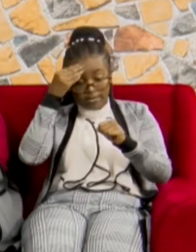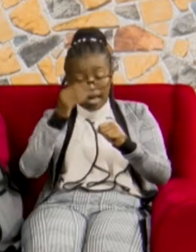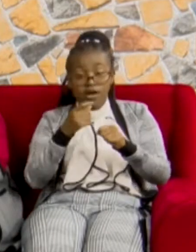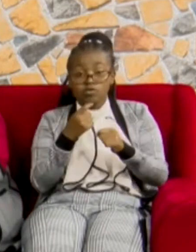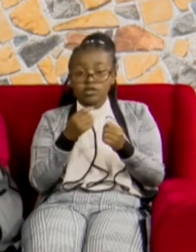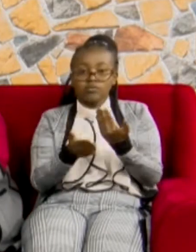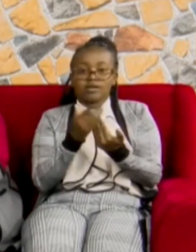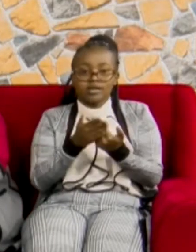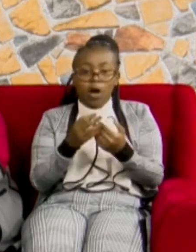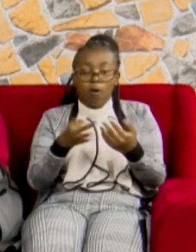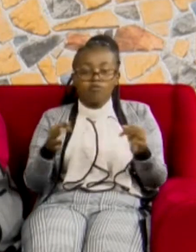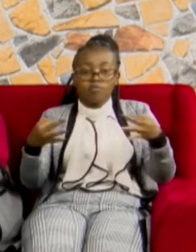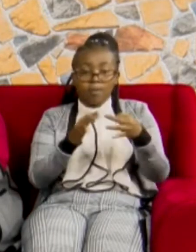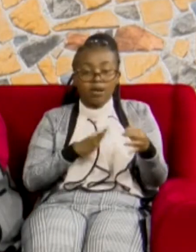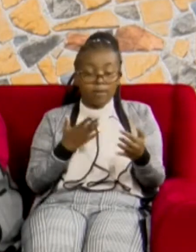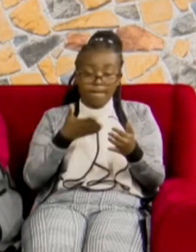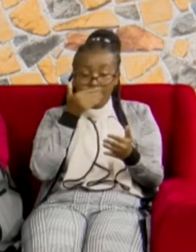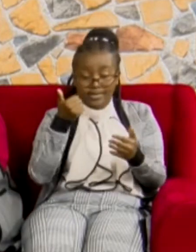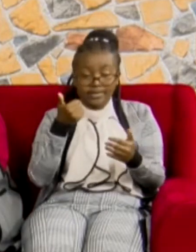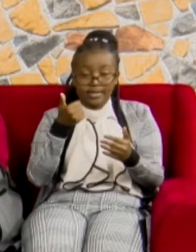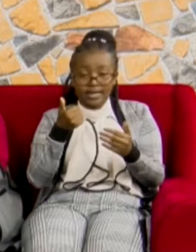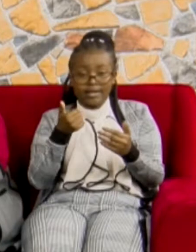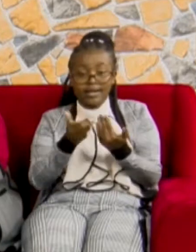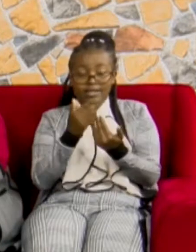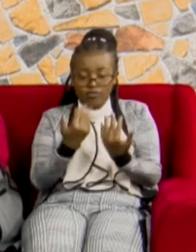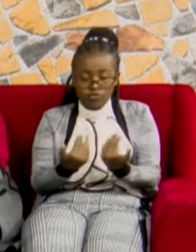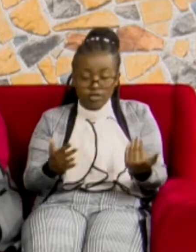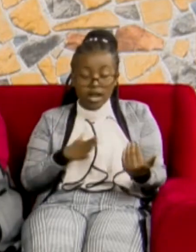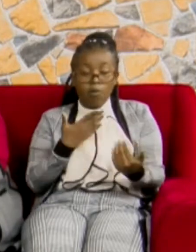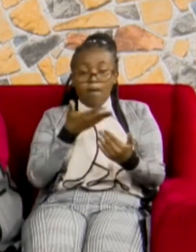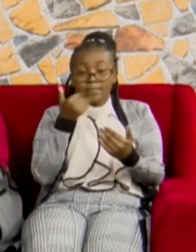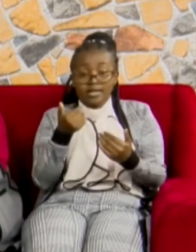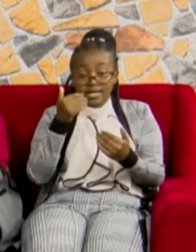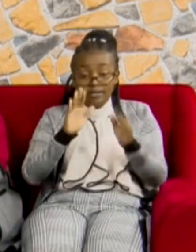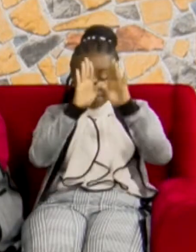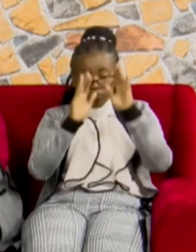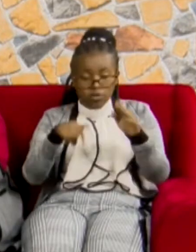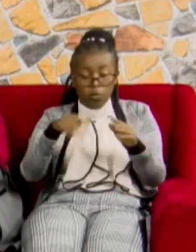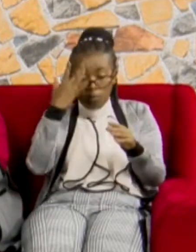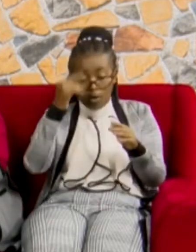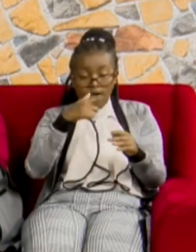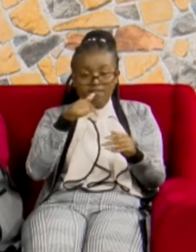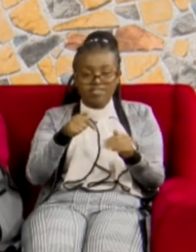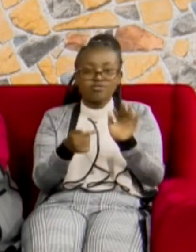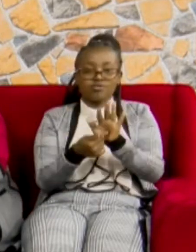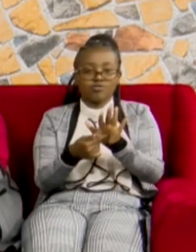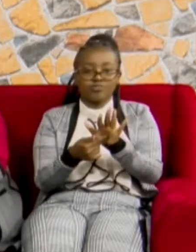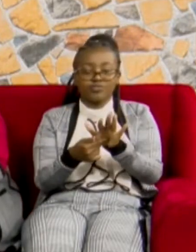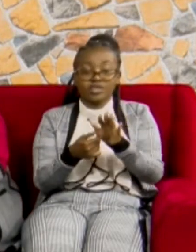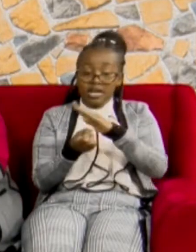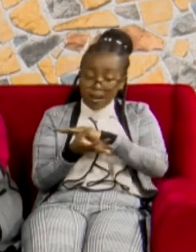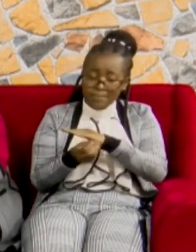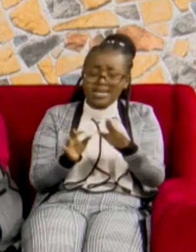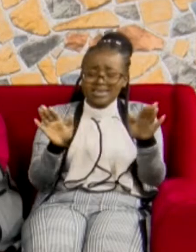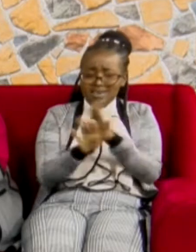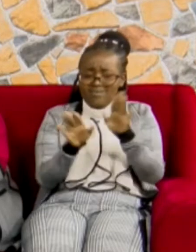to take care of our families better and look after our children better, because that is the essence of why we have Neuro Digest, so that we can explain all